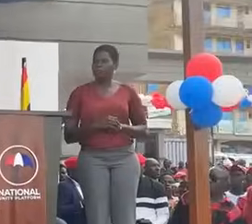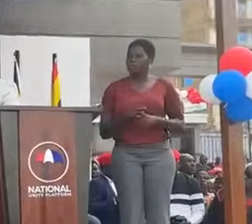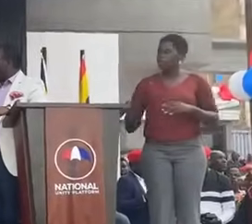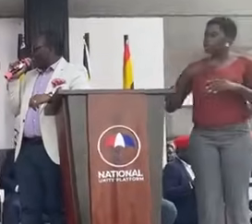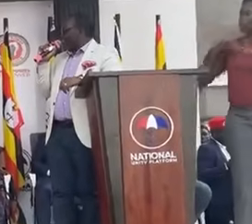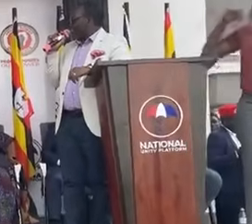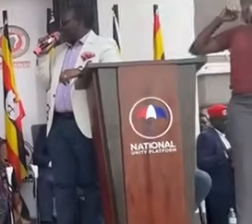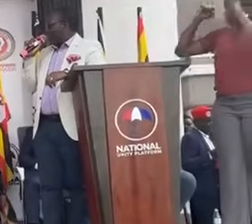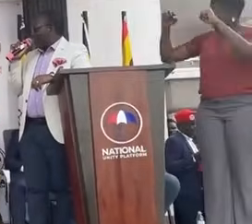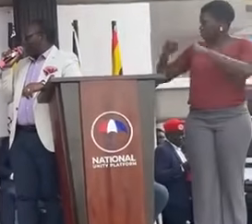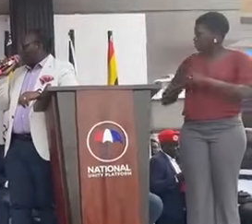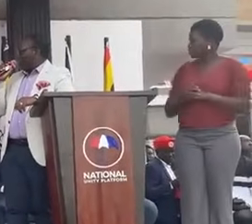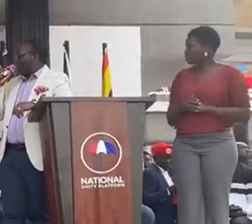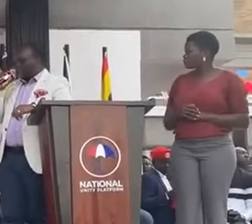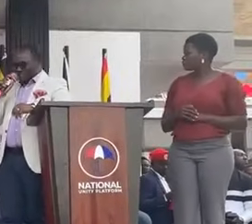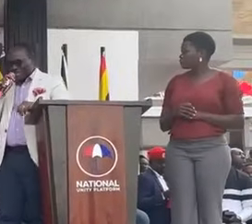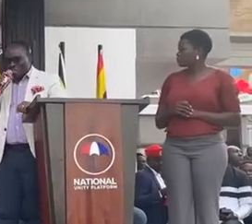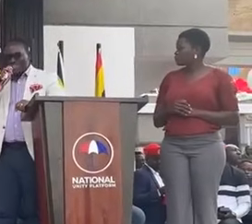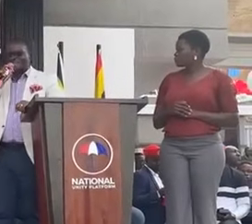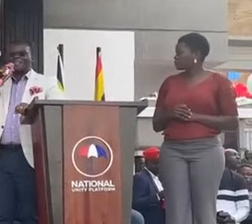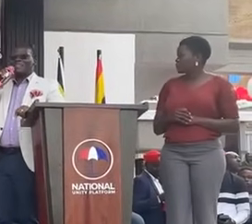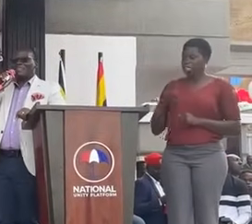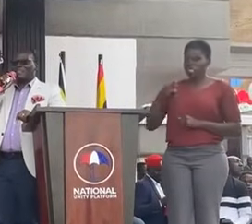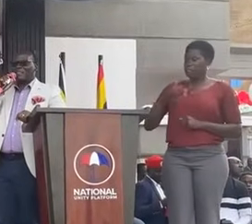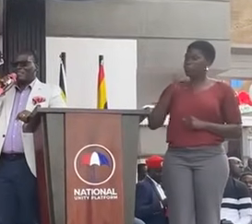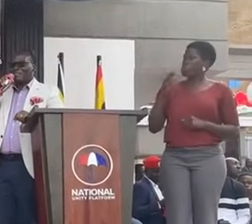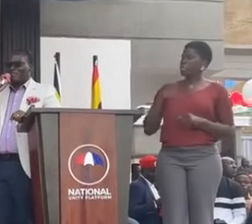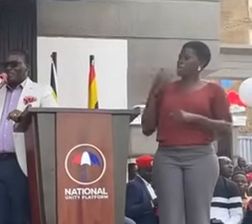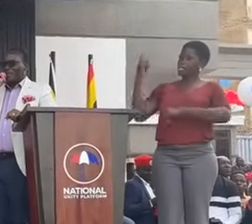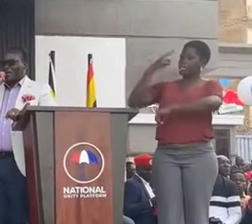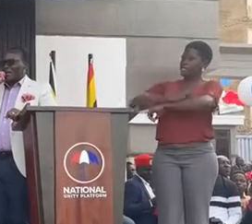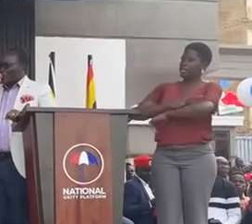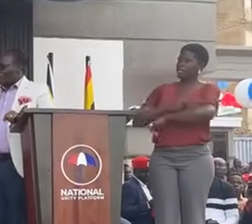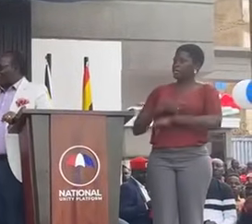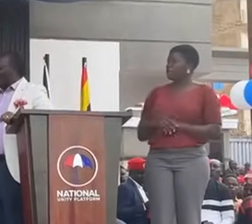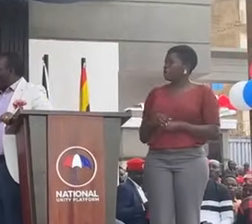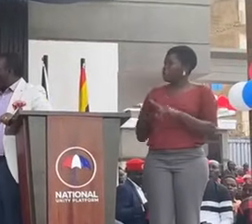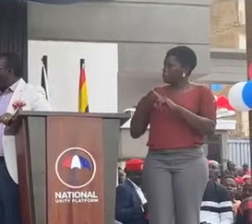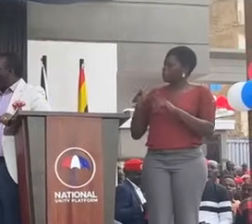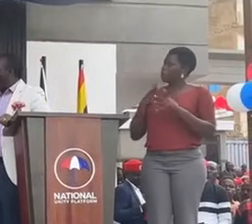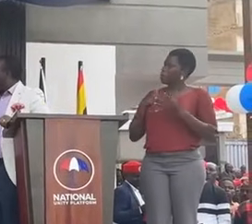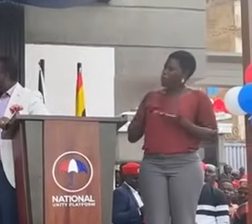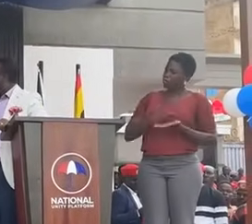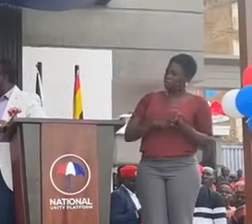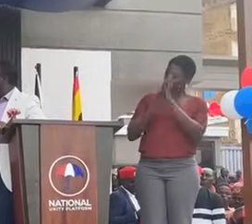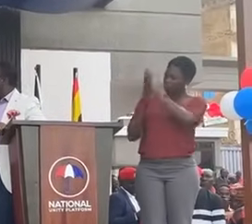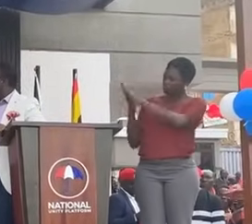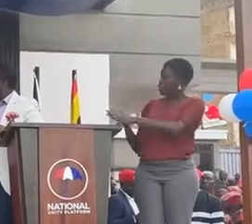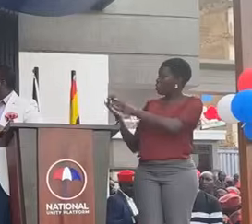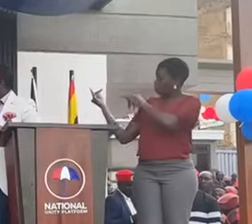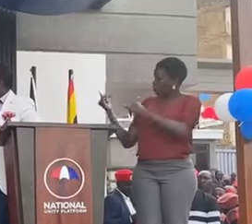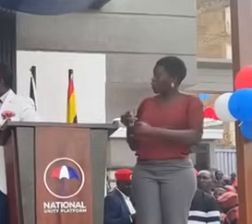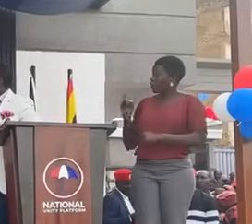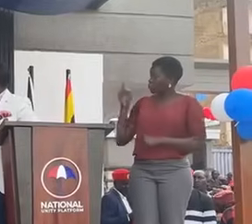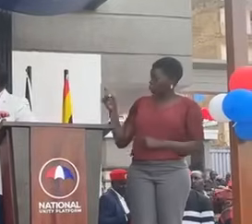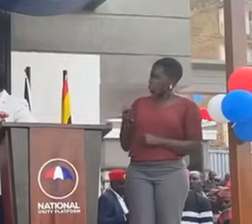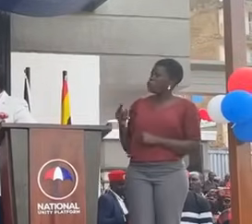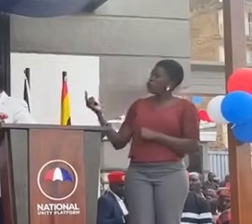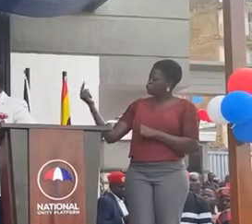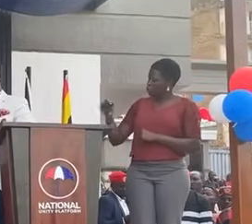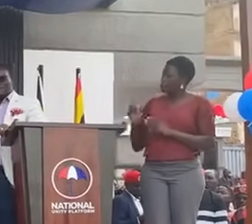Mr. President, it's not my day. I would like to take the honor to invite you